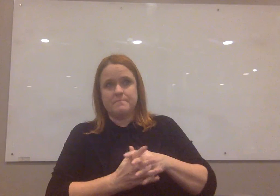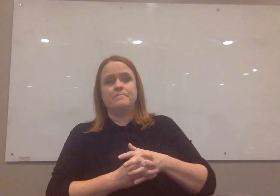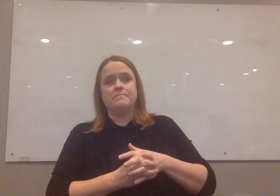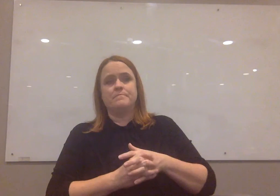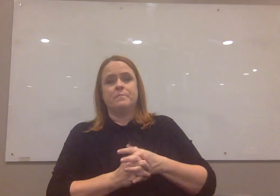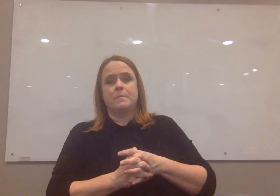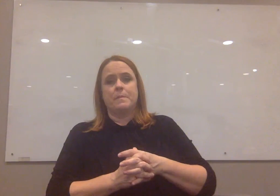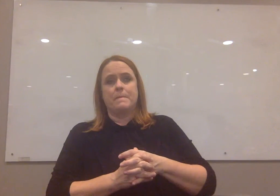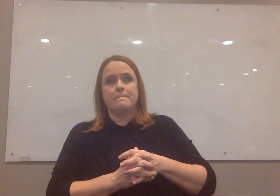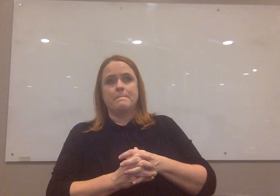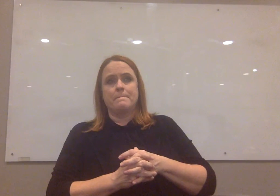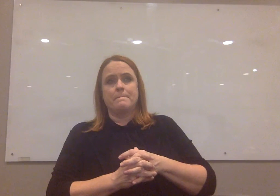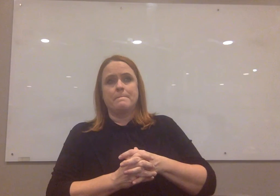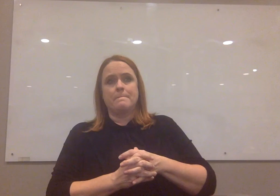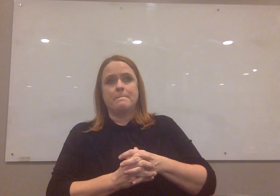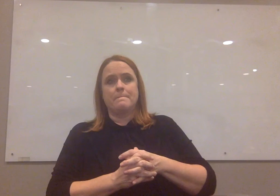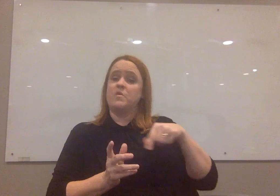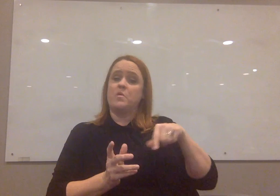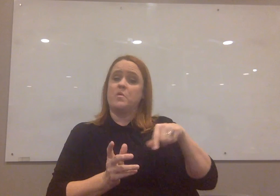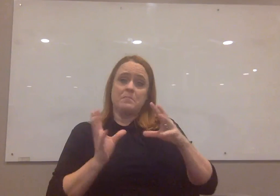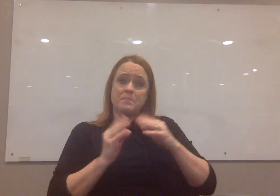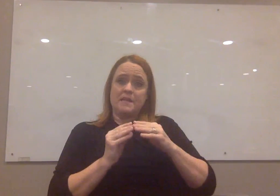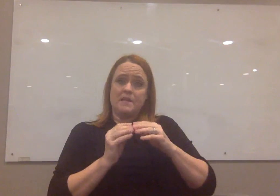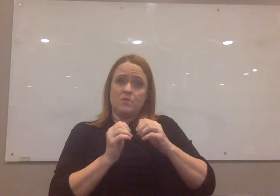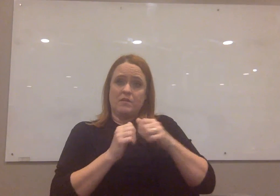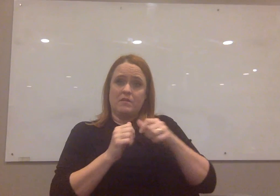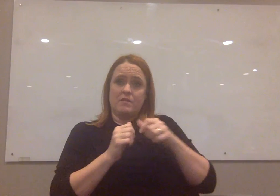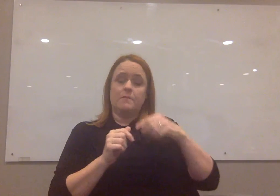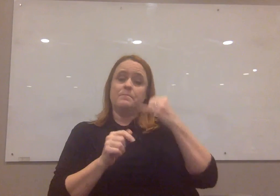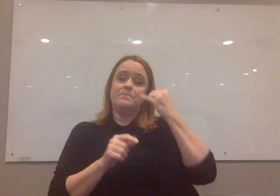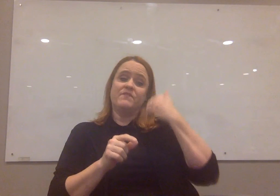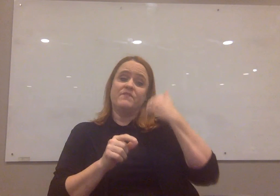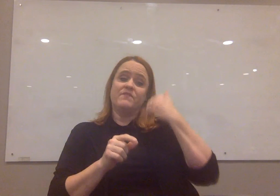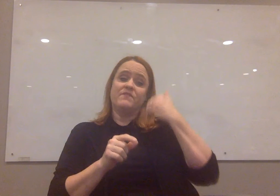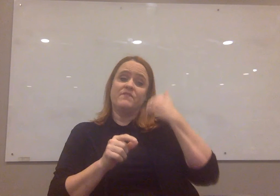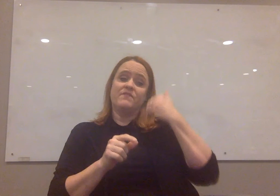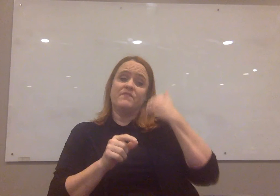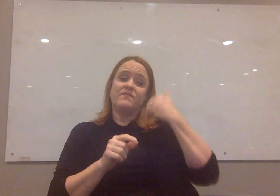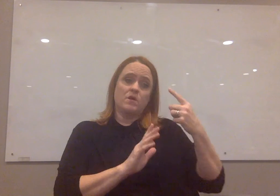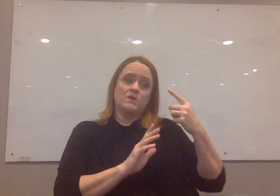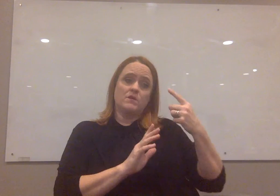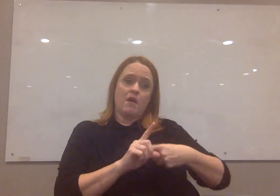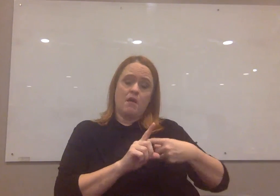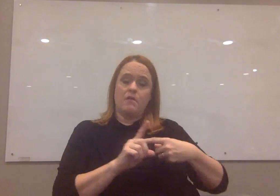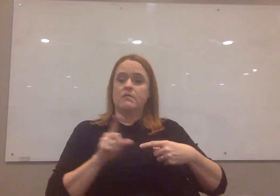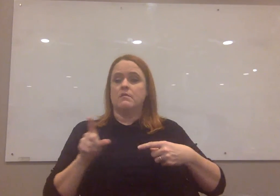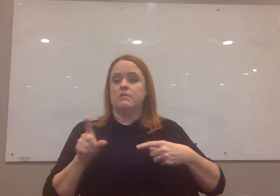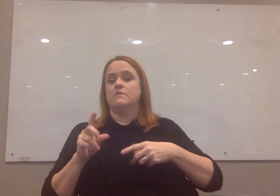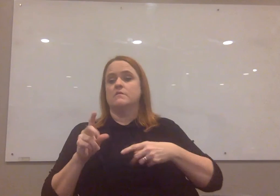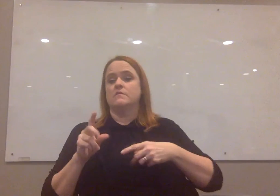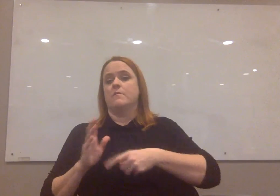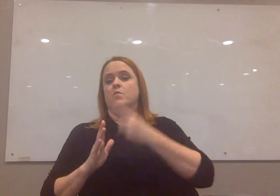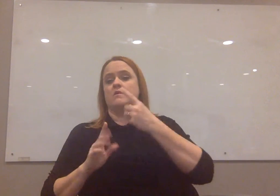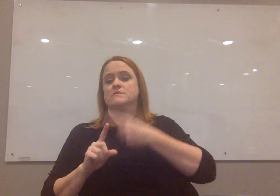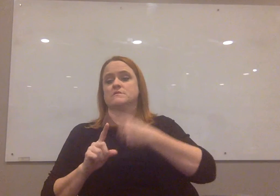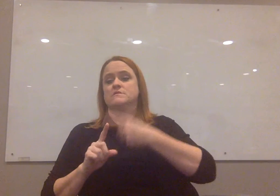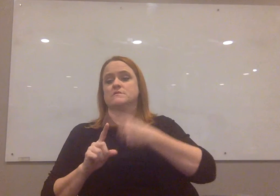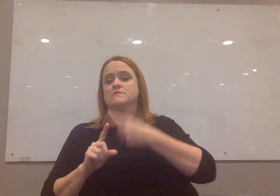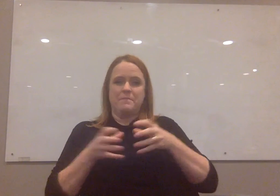So us meet up with them. Plus, if they have topics once a month and we have topics once a month, we can meet every other week. I was going to And say,